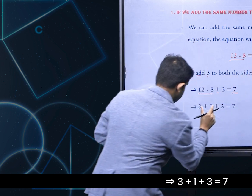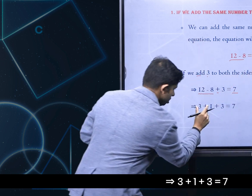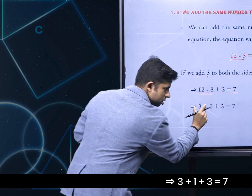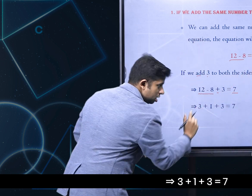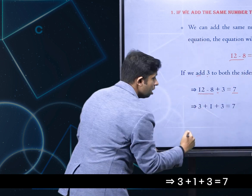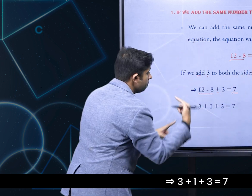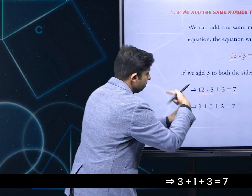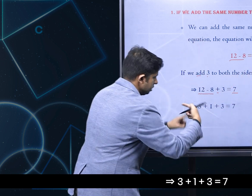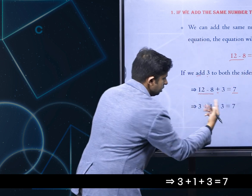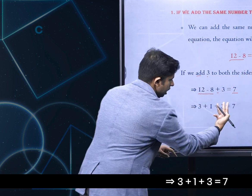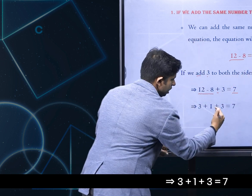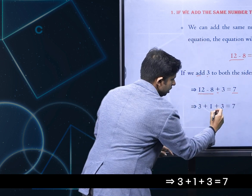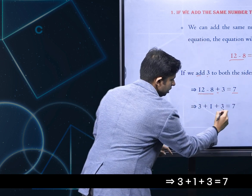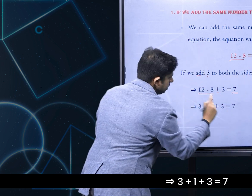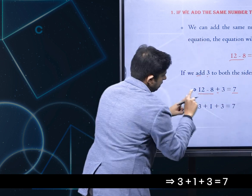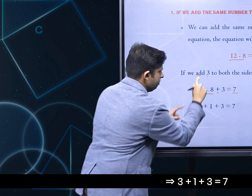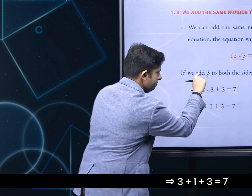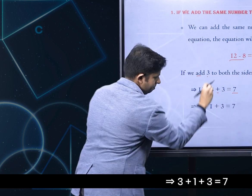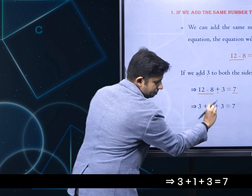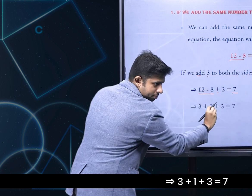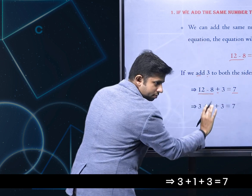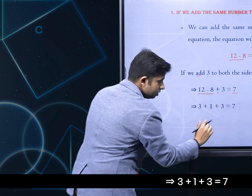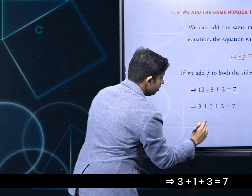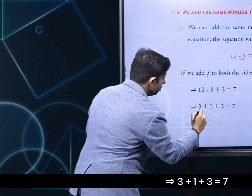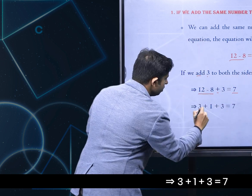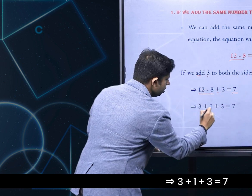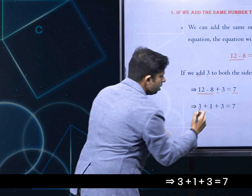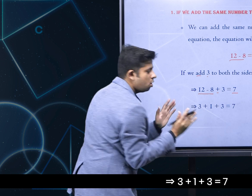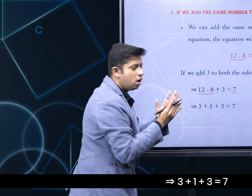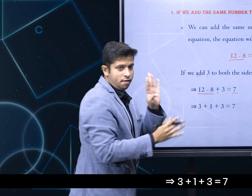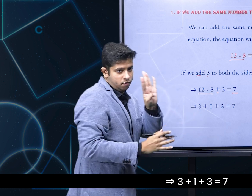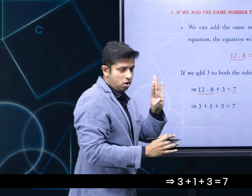3 plus 1 plus 3 is equal to 7.